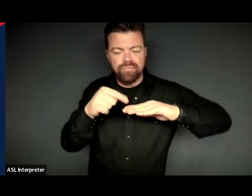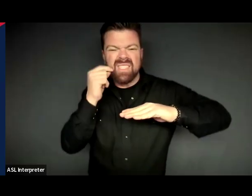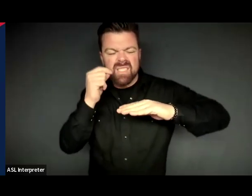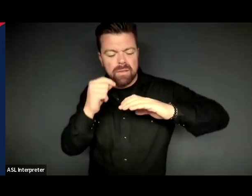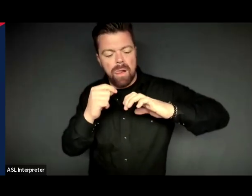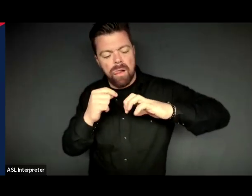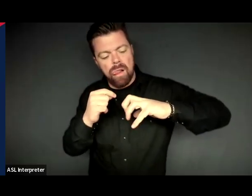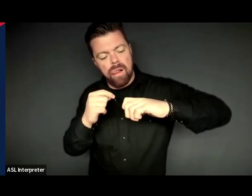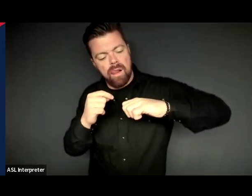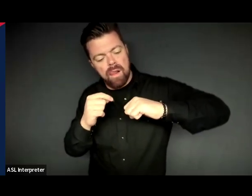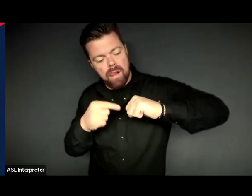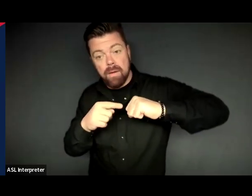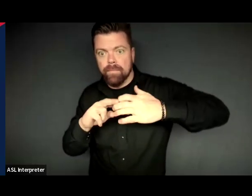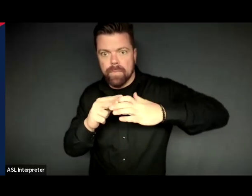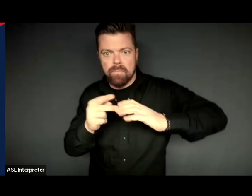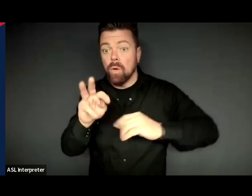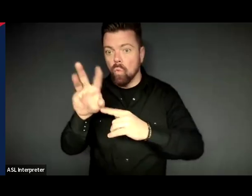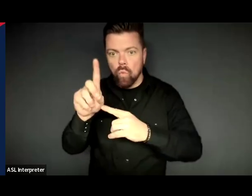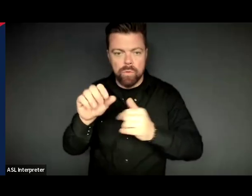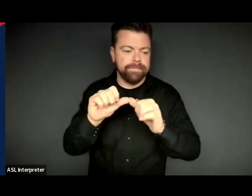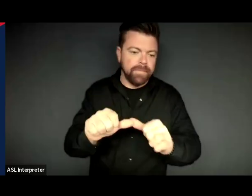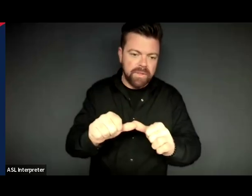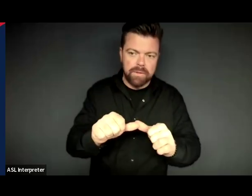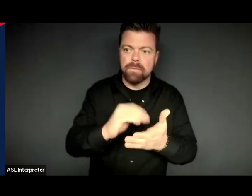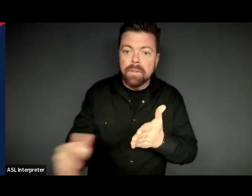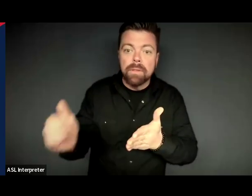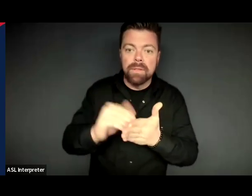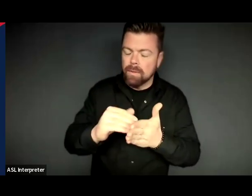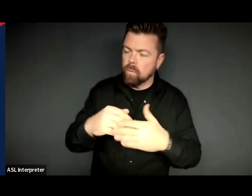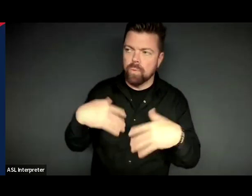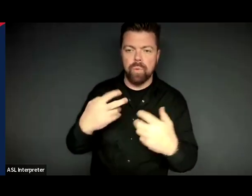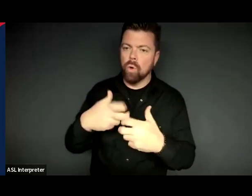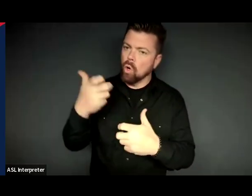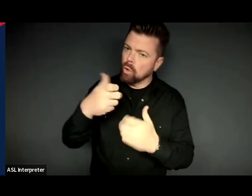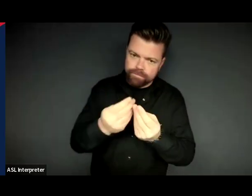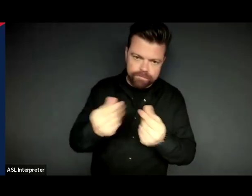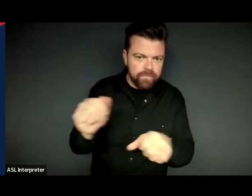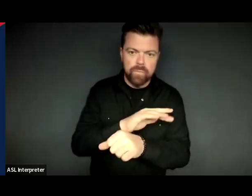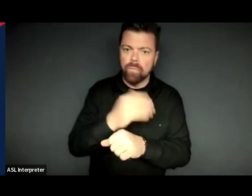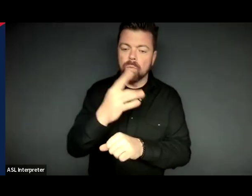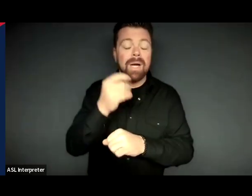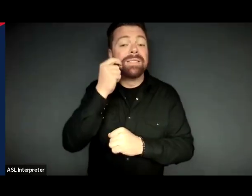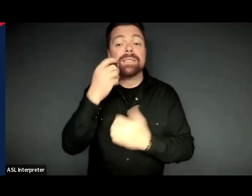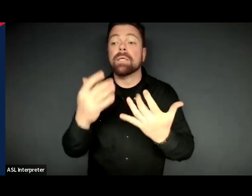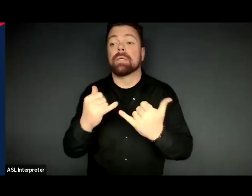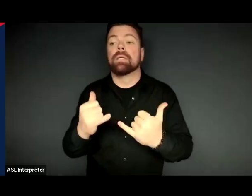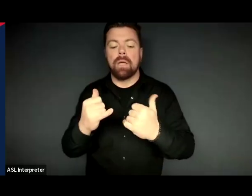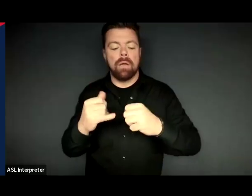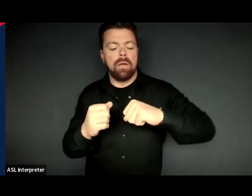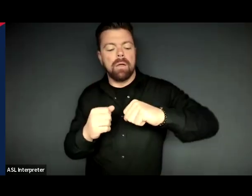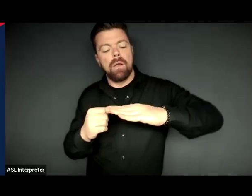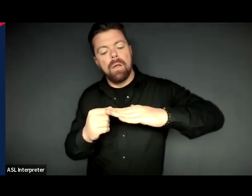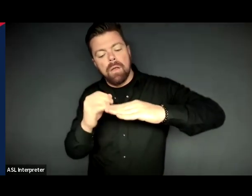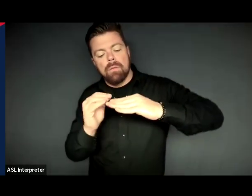like that. That is when a wound really becomes chronic. Those are much harder to heal because the skin now is going to start growing